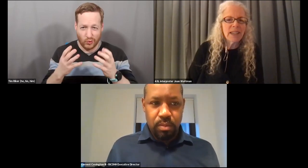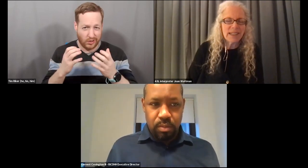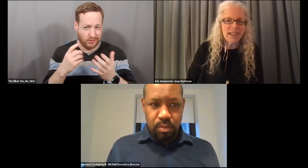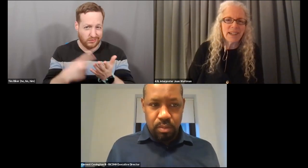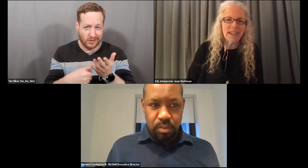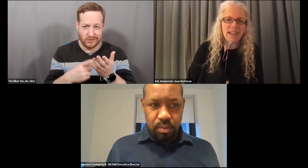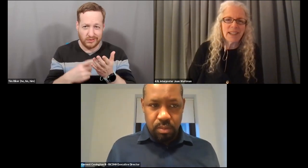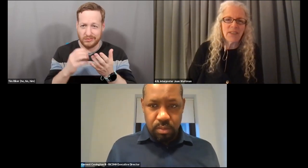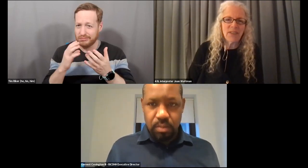yes. And